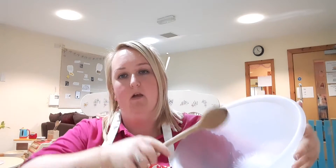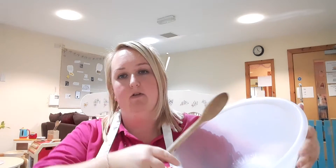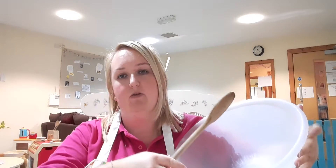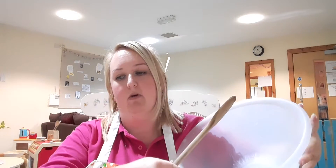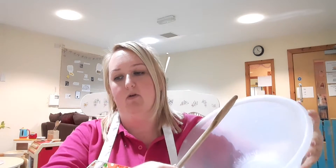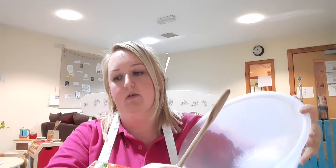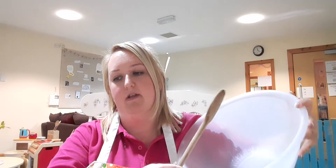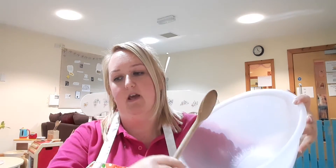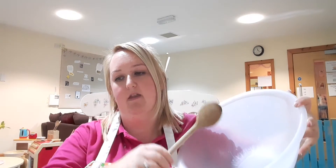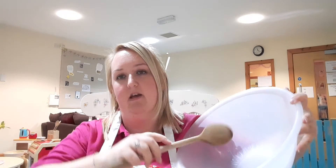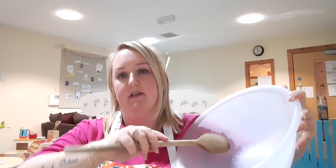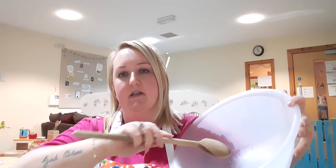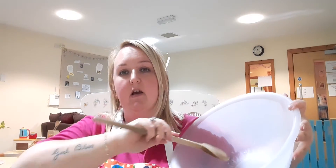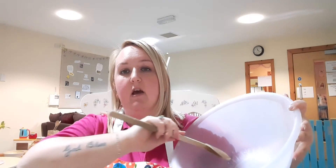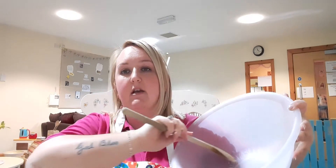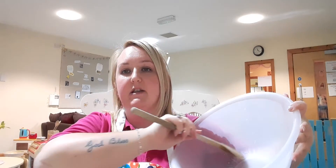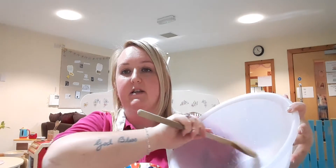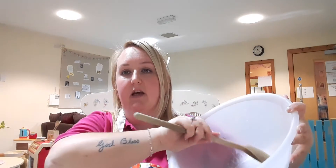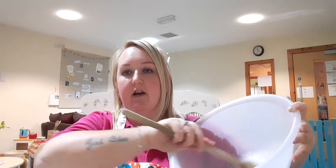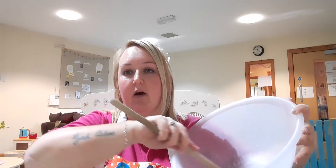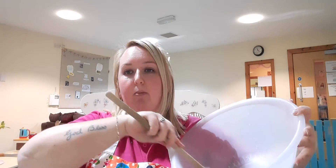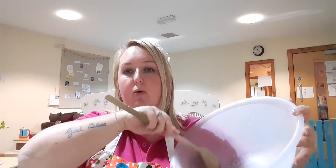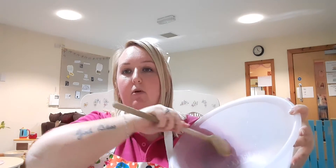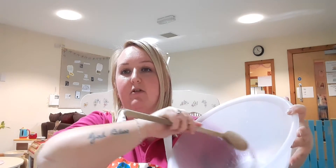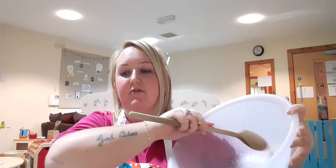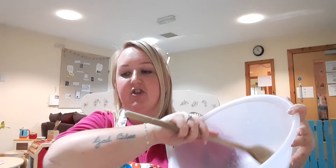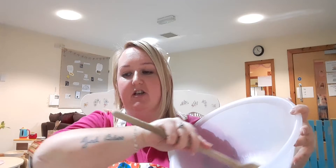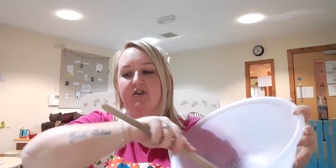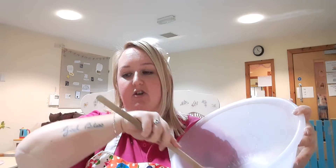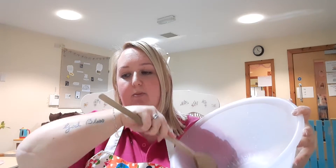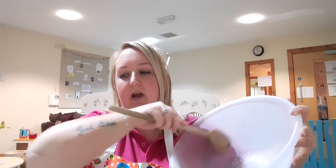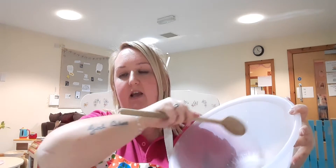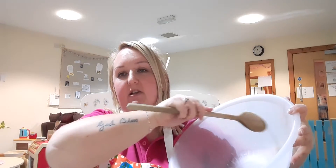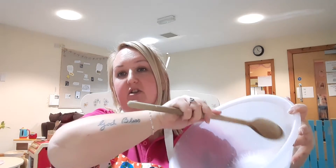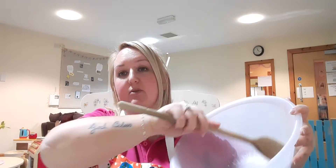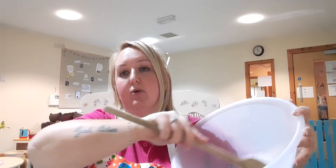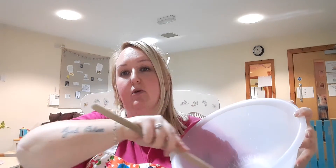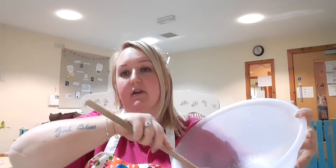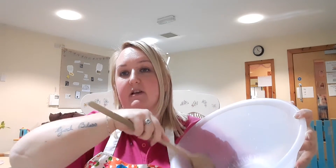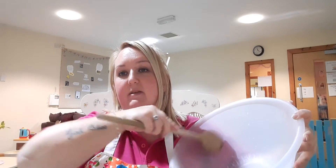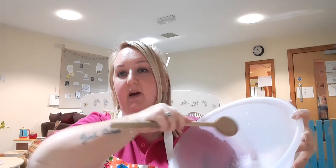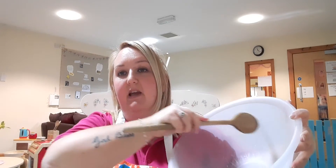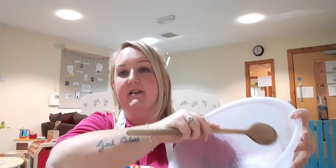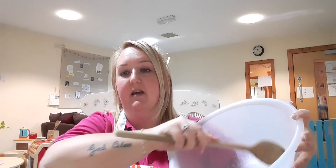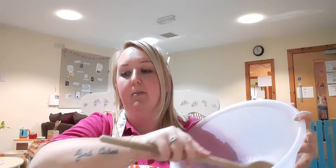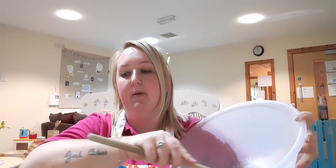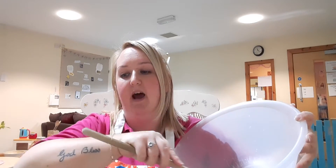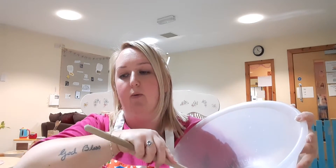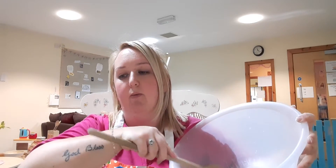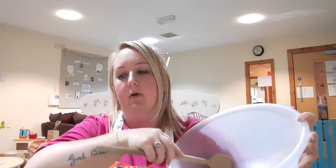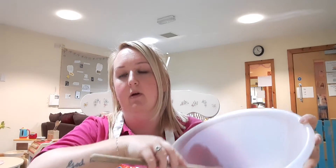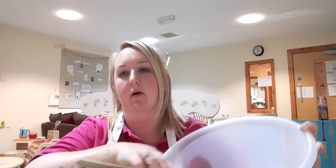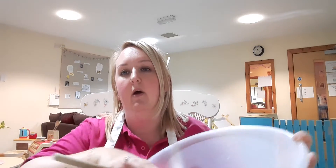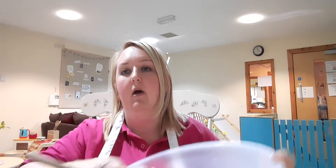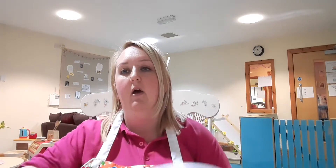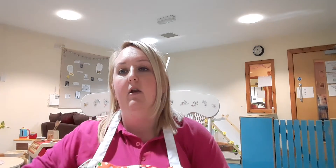So it goes like this. Stir a bowl of gingerbread, smooth and spicy brown.